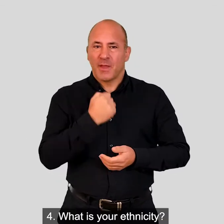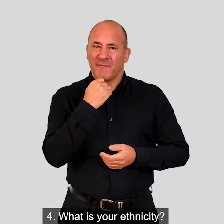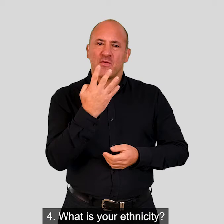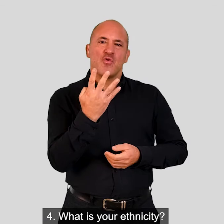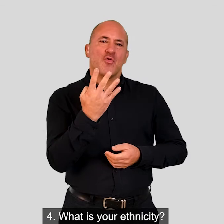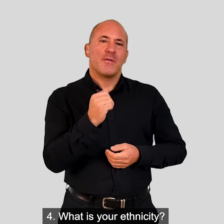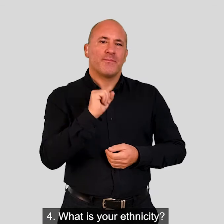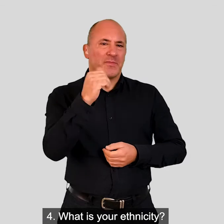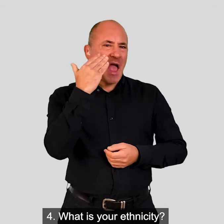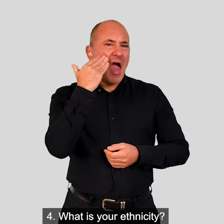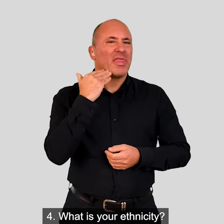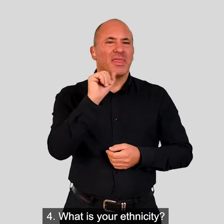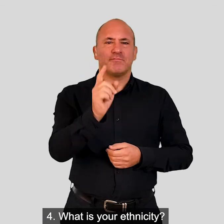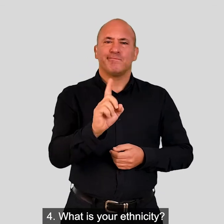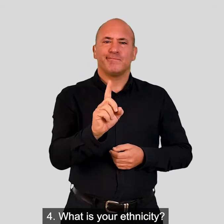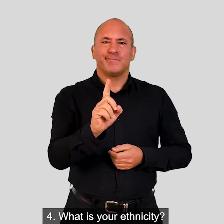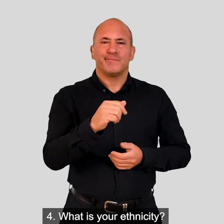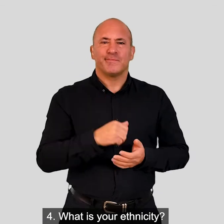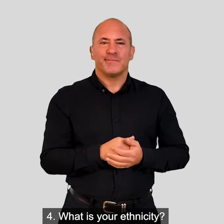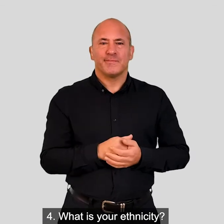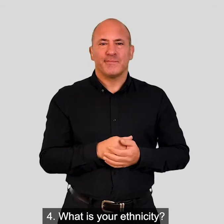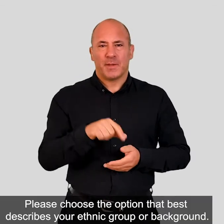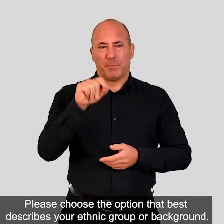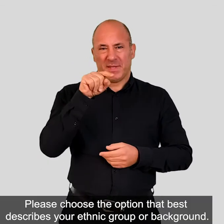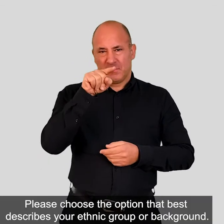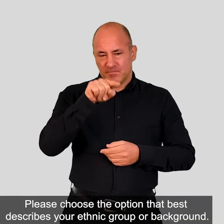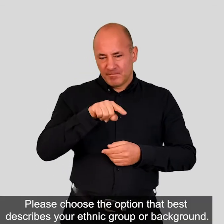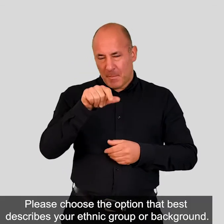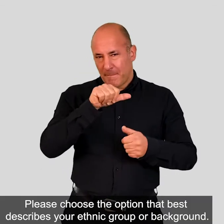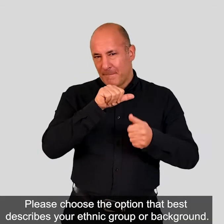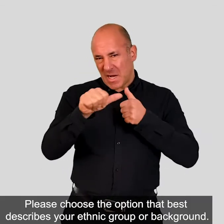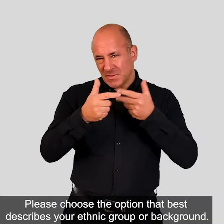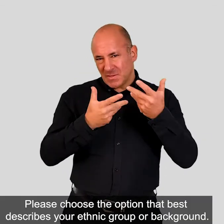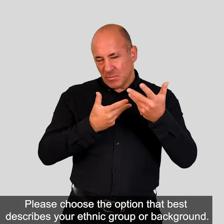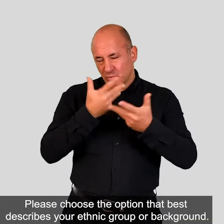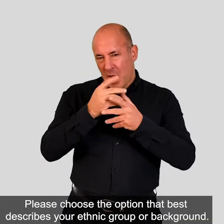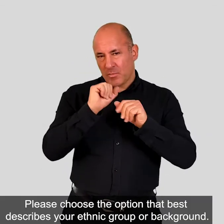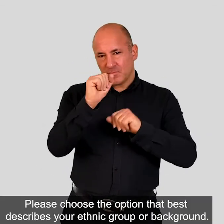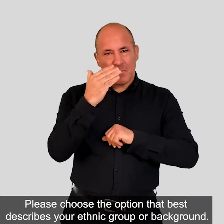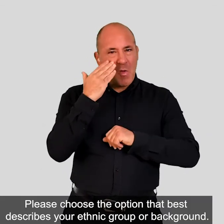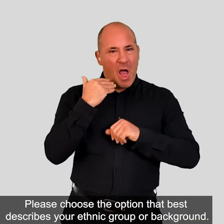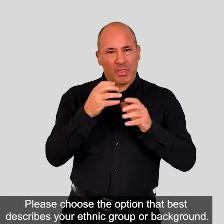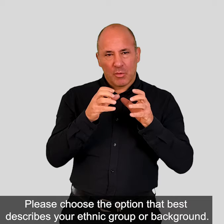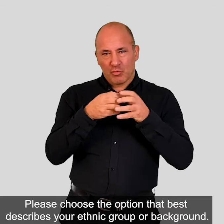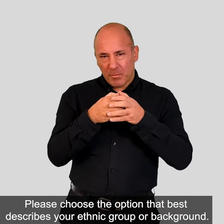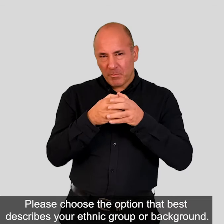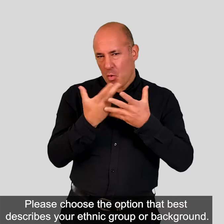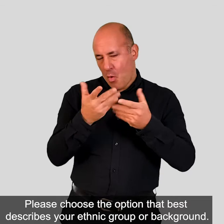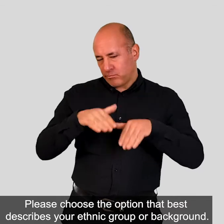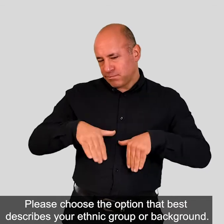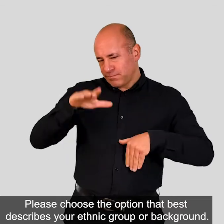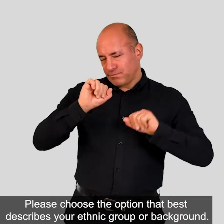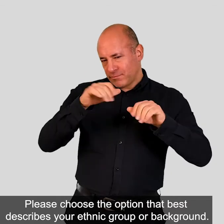4. What is your ethnicity? Please choose the option that best describes your ethnic group or